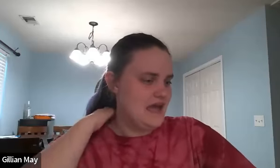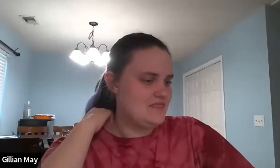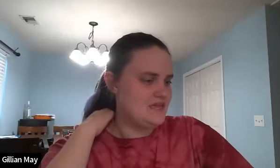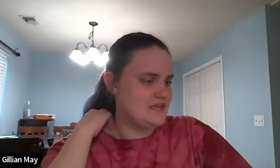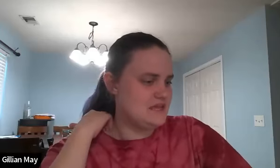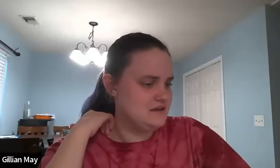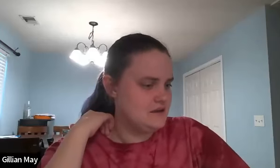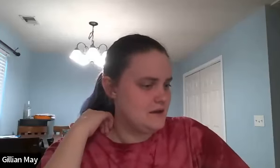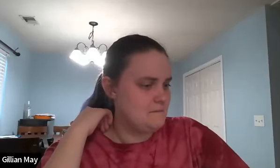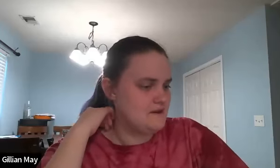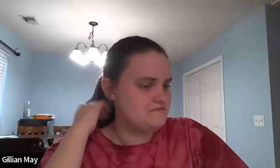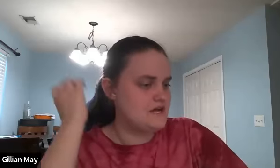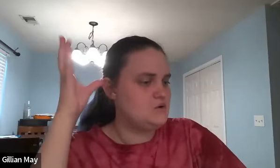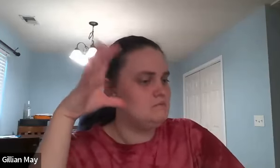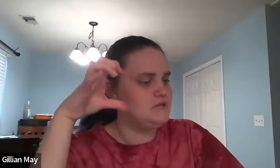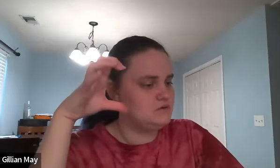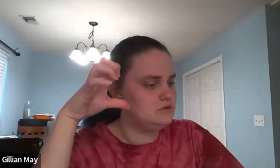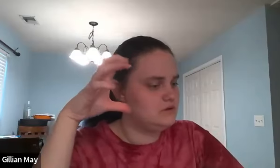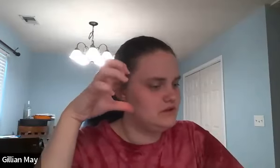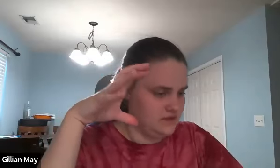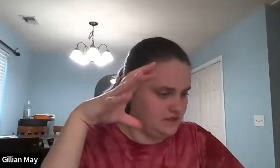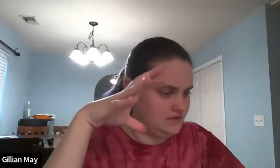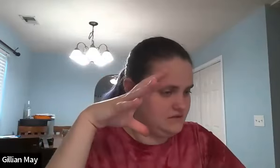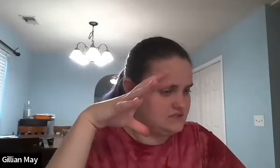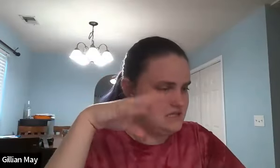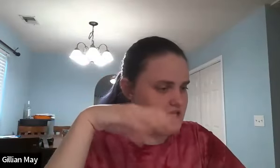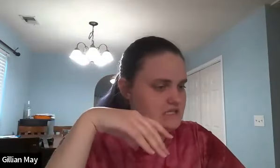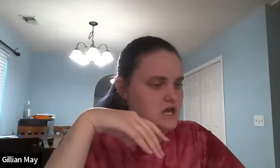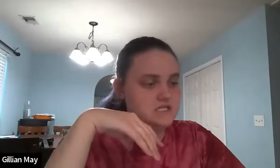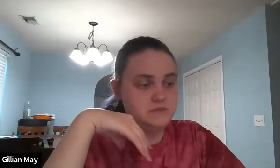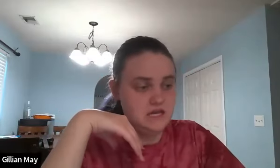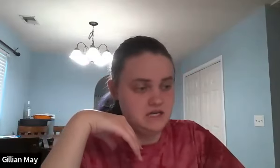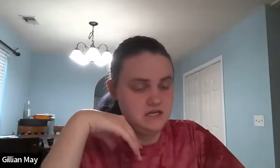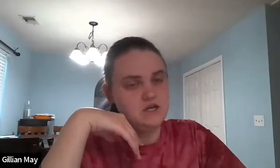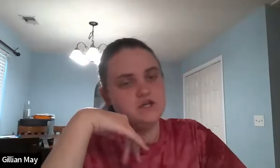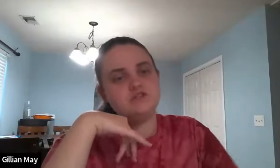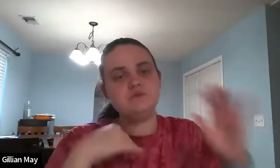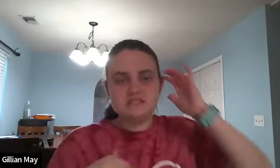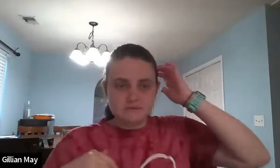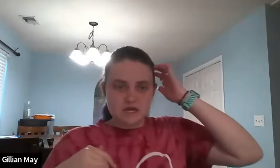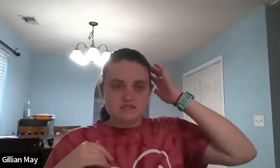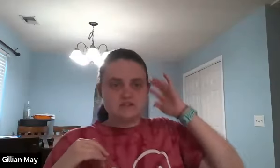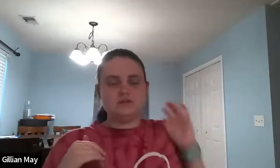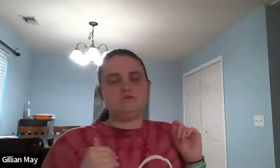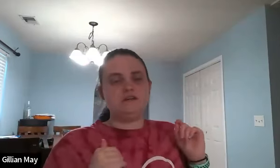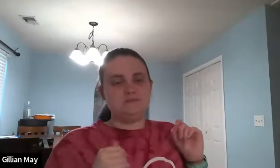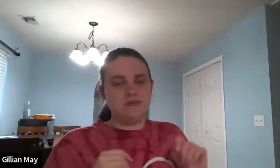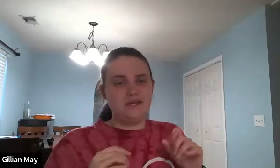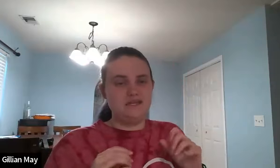And then my final meal thing like this is spaghetti. So the reason spaghetti is also here is because spaghetti